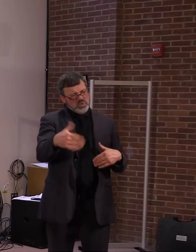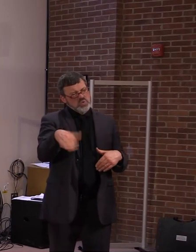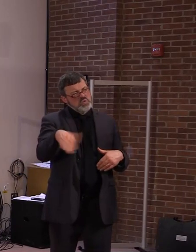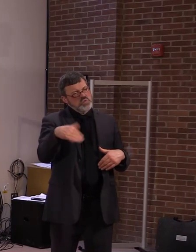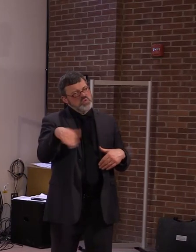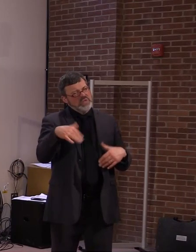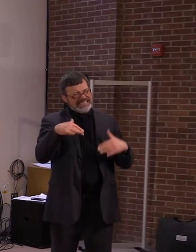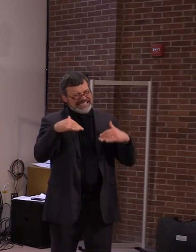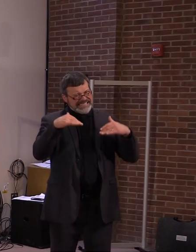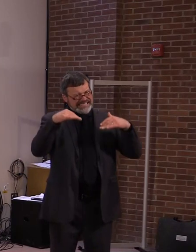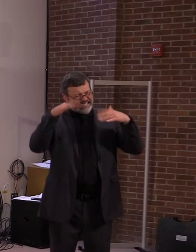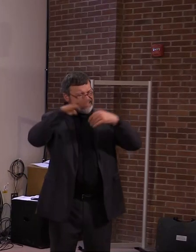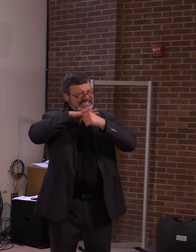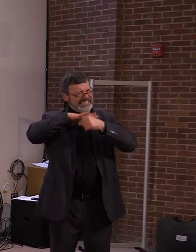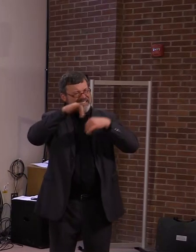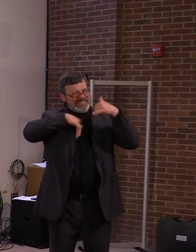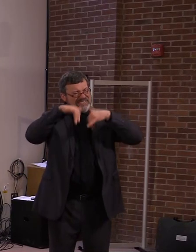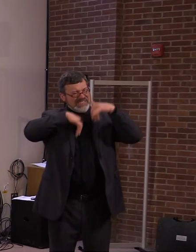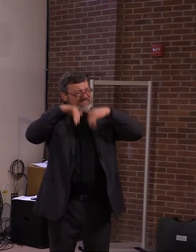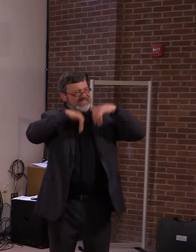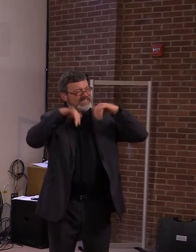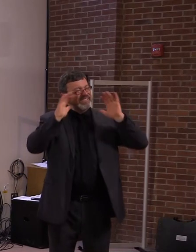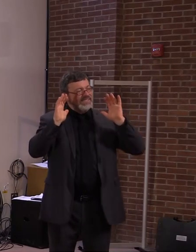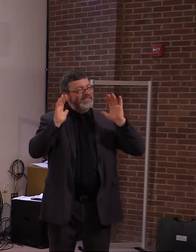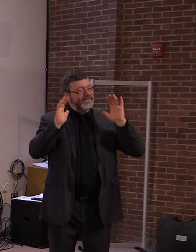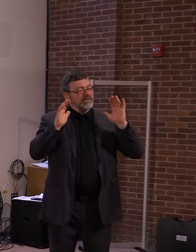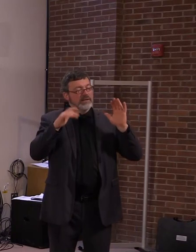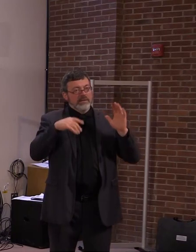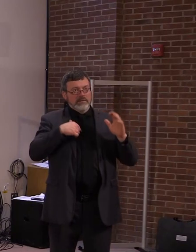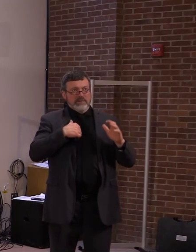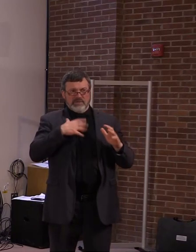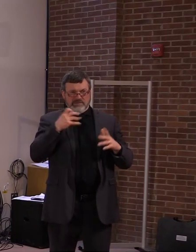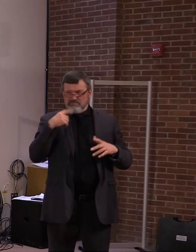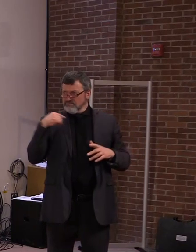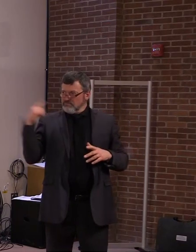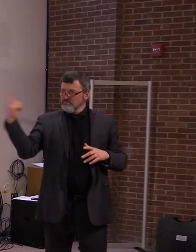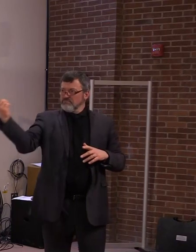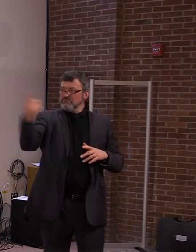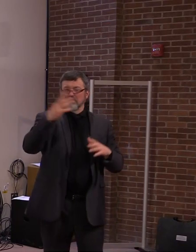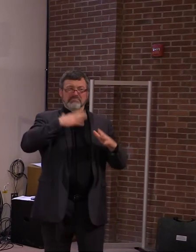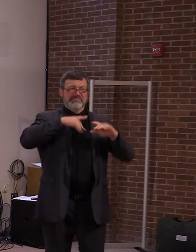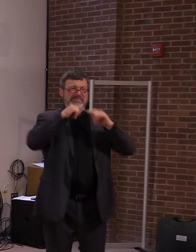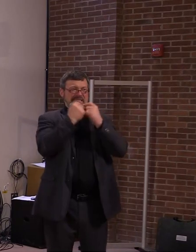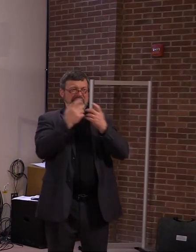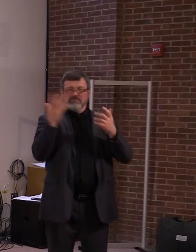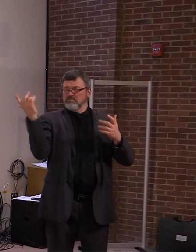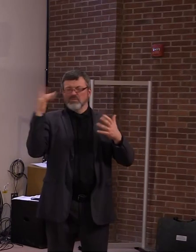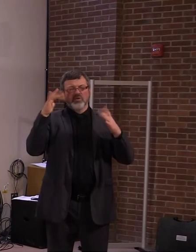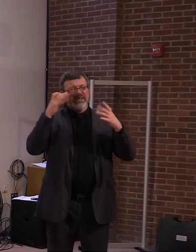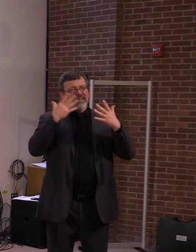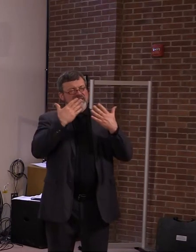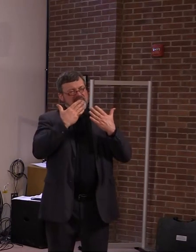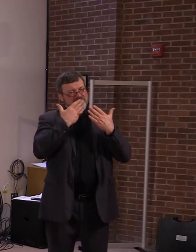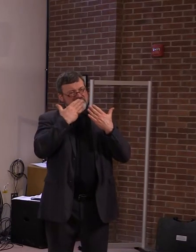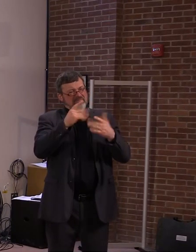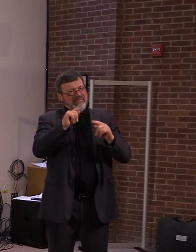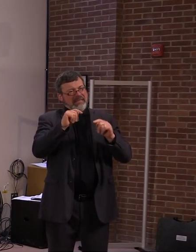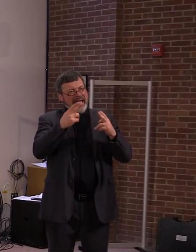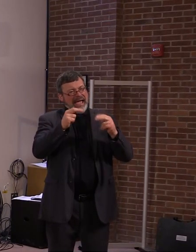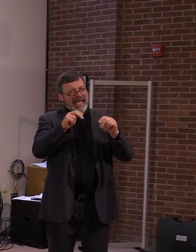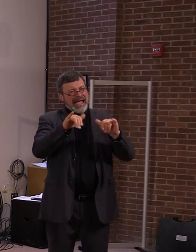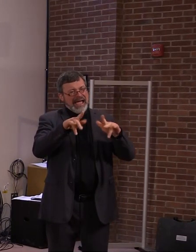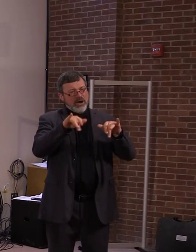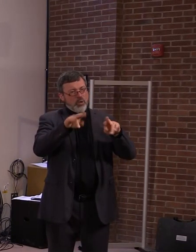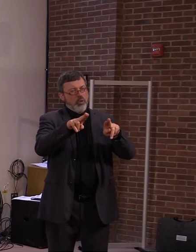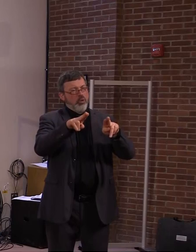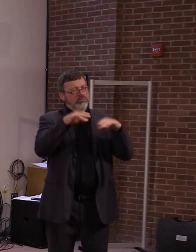2 years, and we are just grateful in what they do. Each institution can help in terms of what's going on.